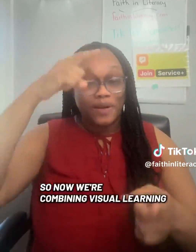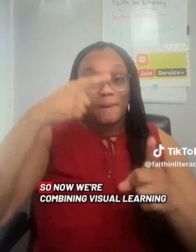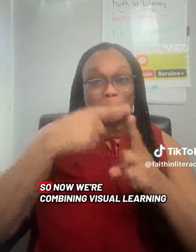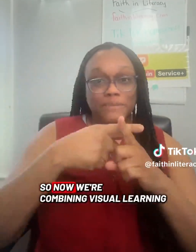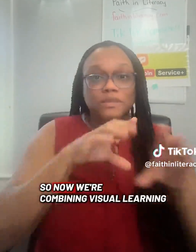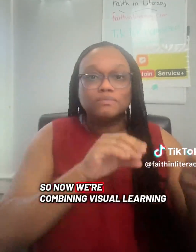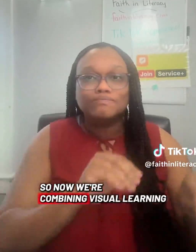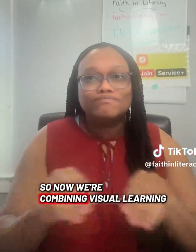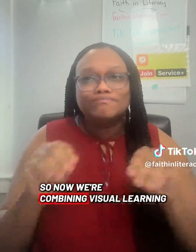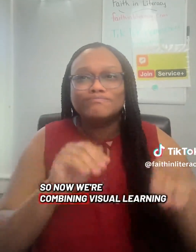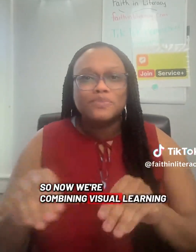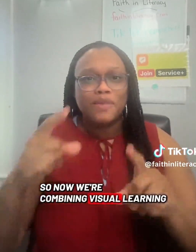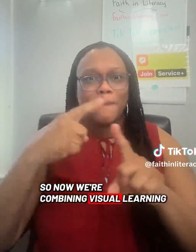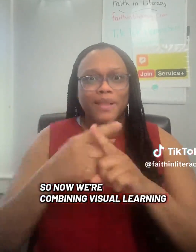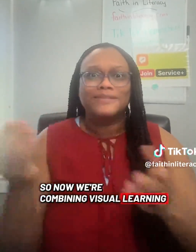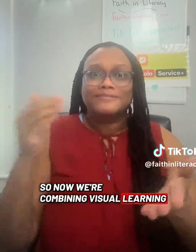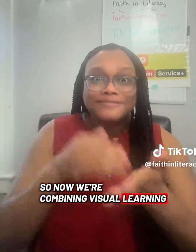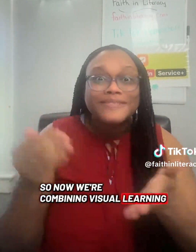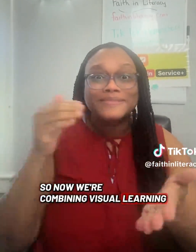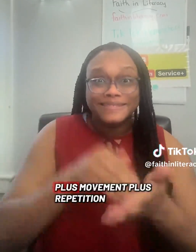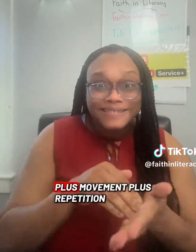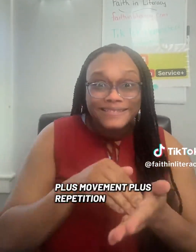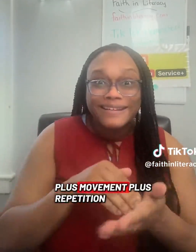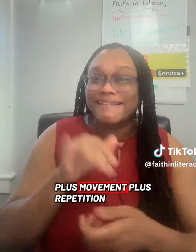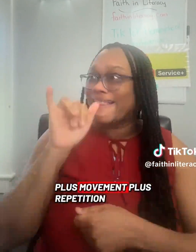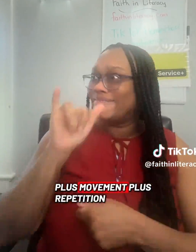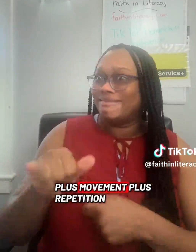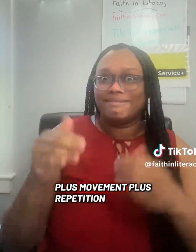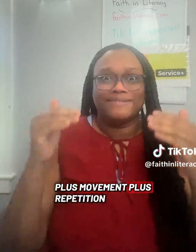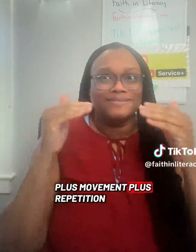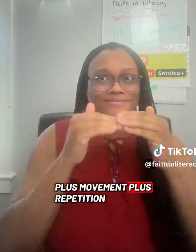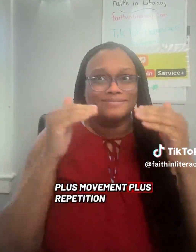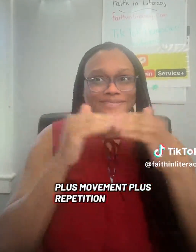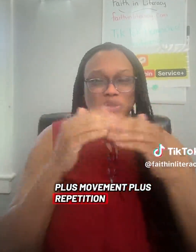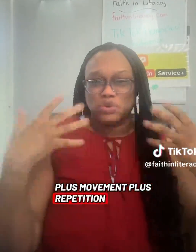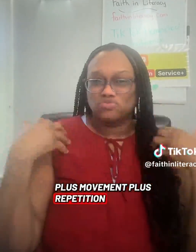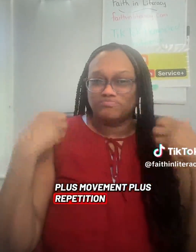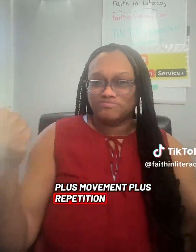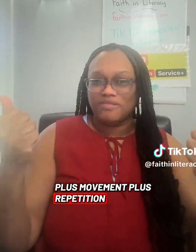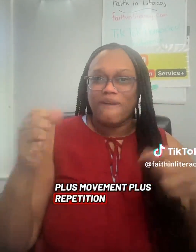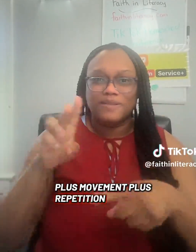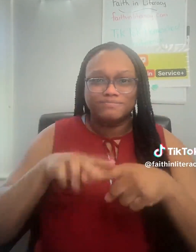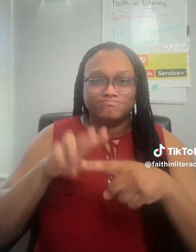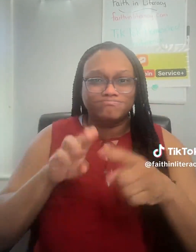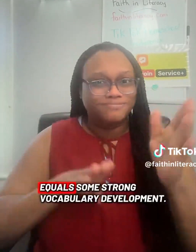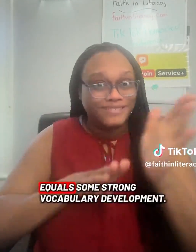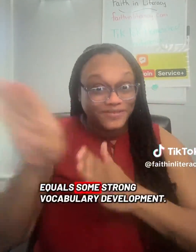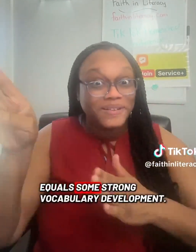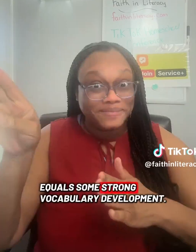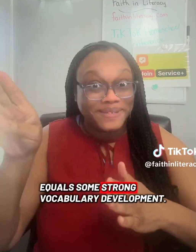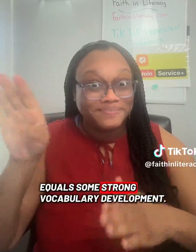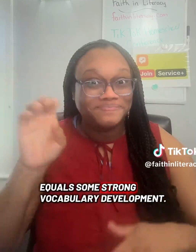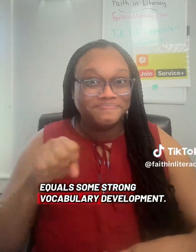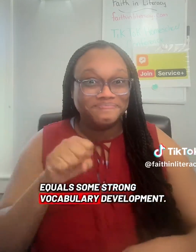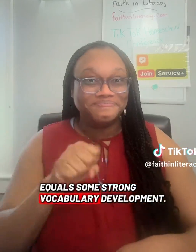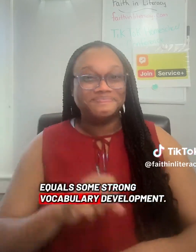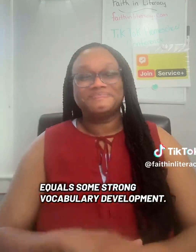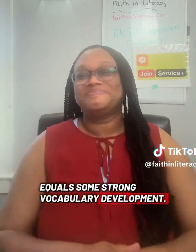So now we're combining visual learning plus movement plus repetition. That equals some strong vocabulary